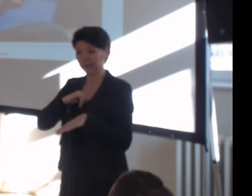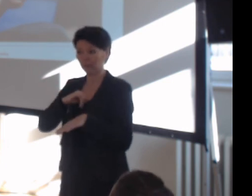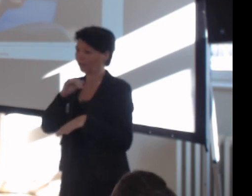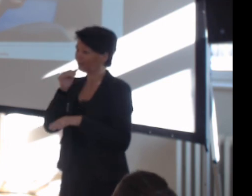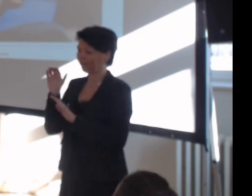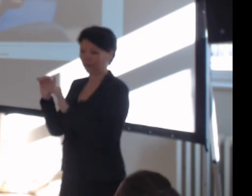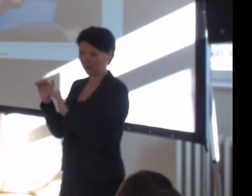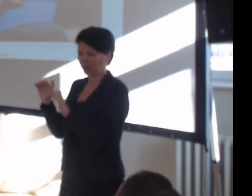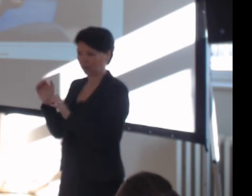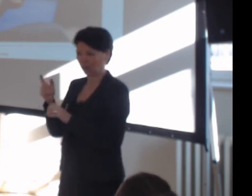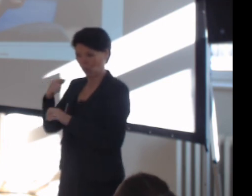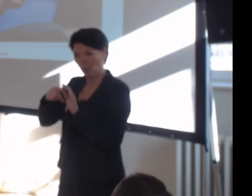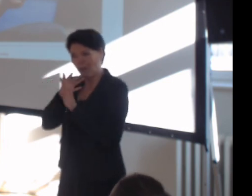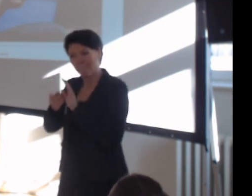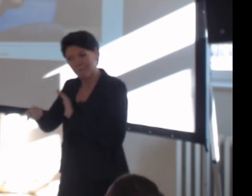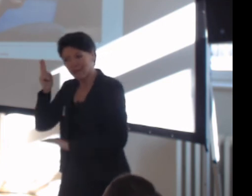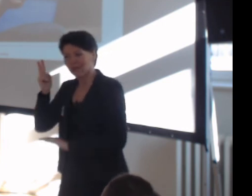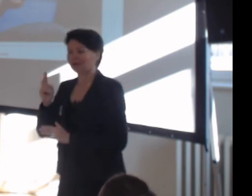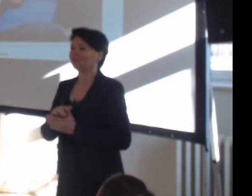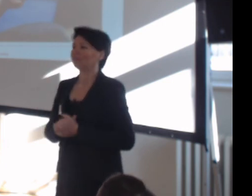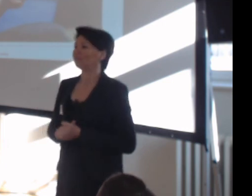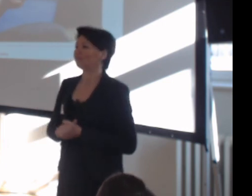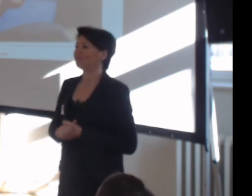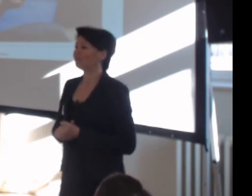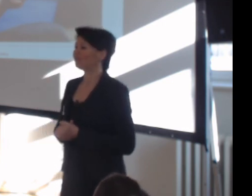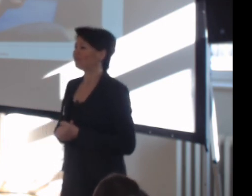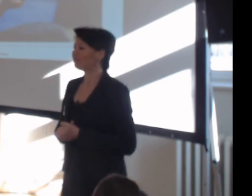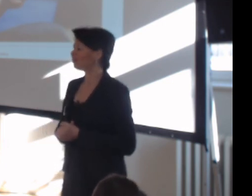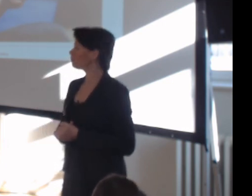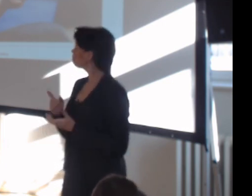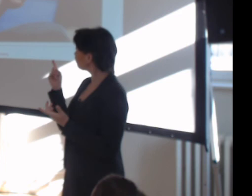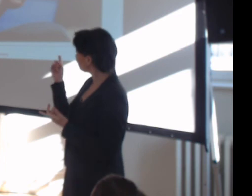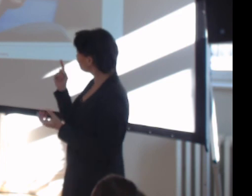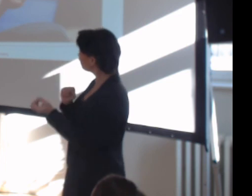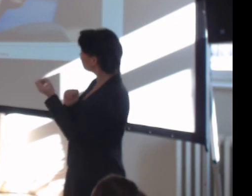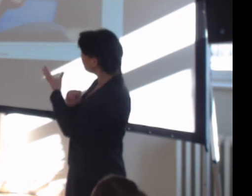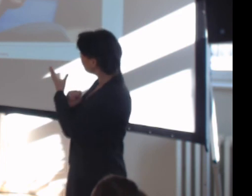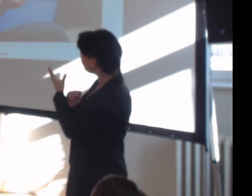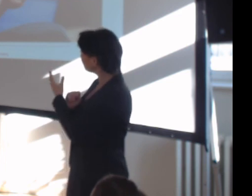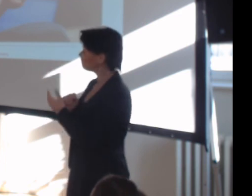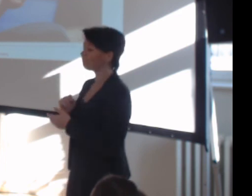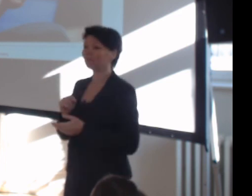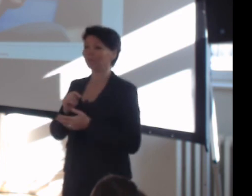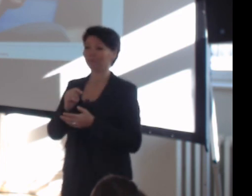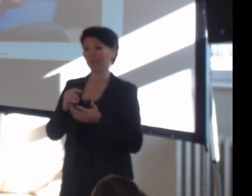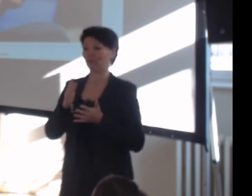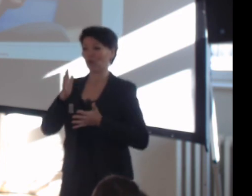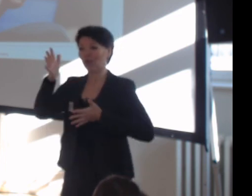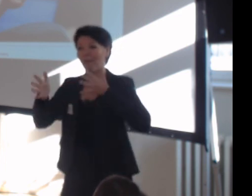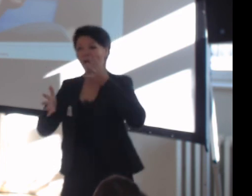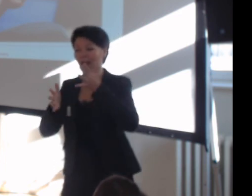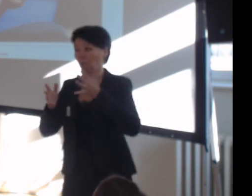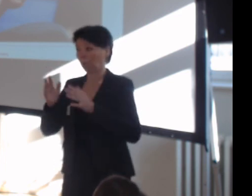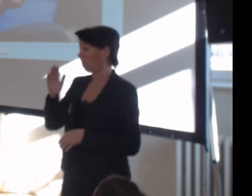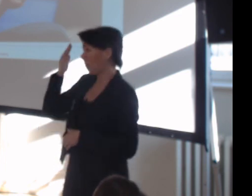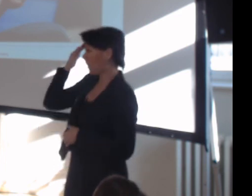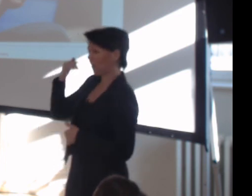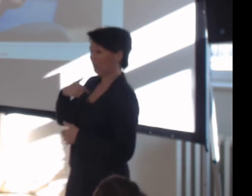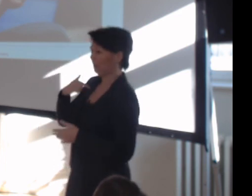would like to have. This is a slide showing a picture of a sign. I don't know the